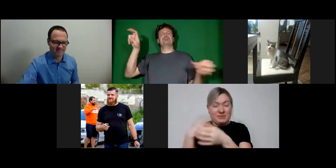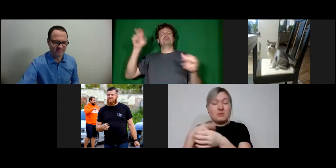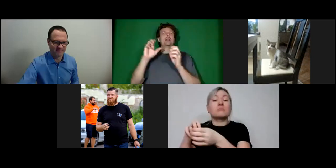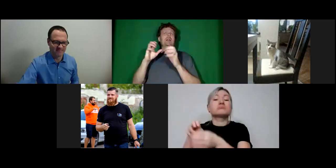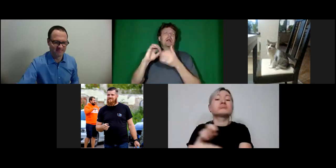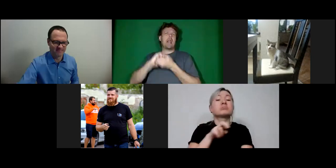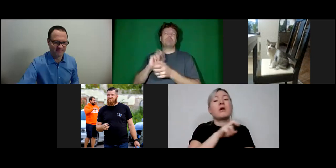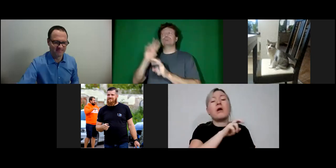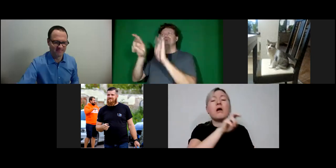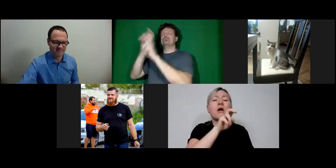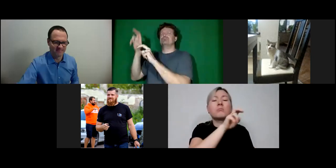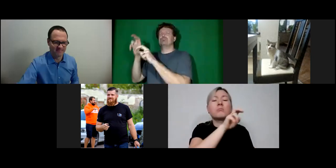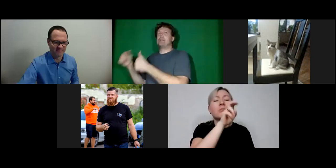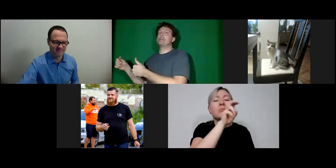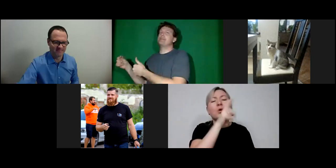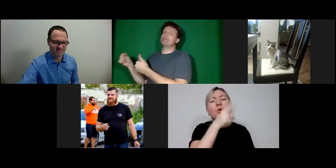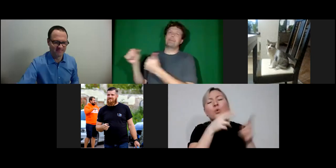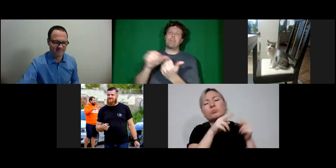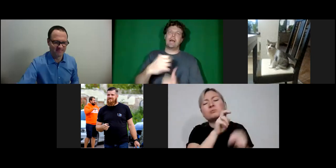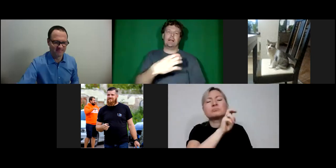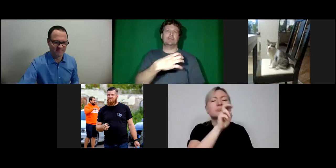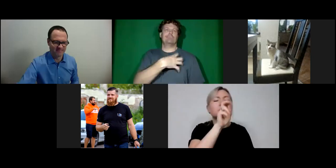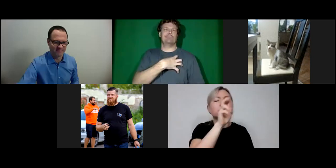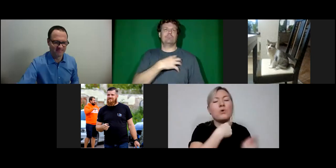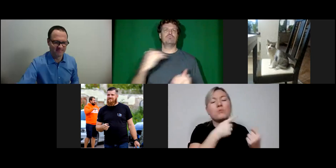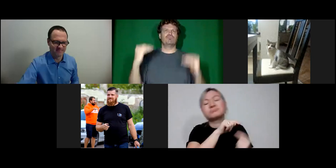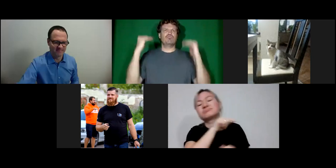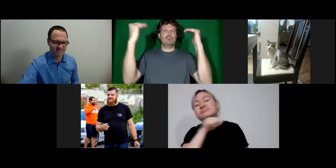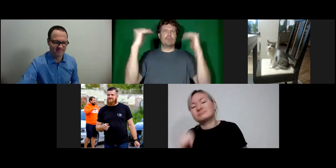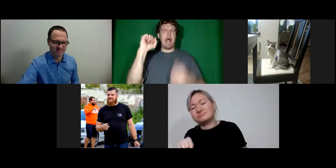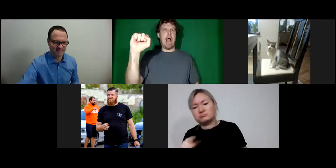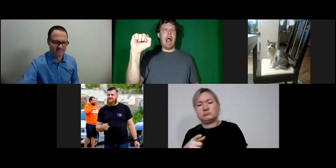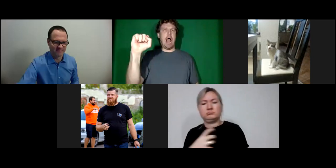youth team, and then I joined several clubs after that.